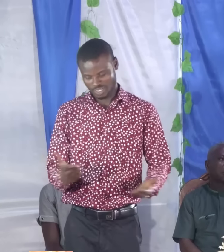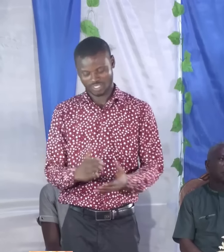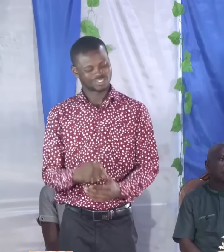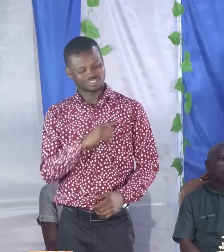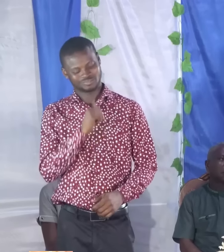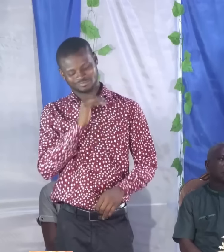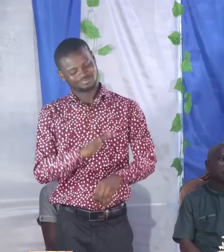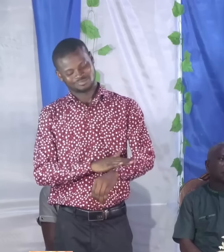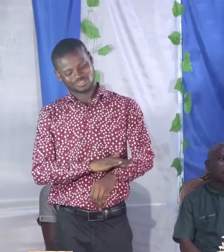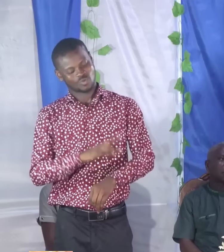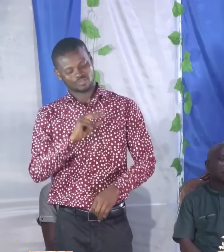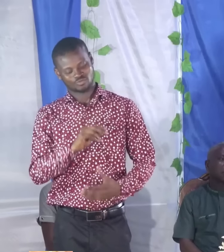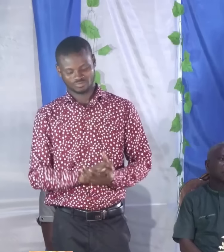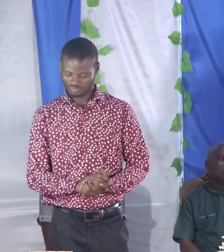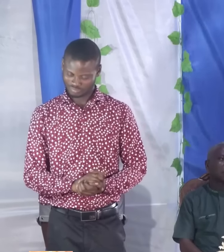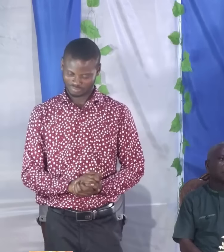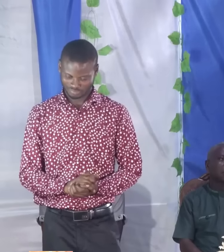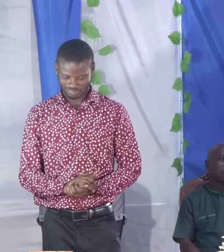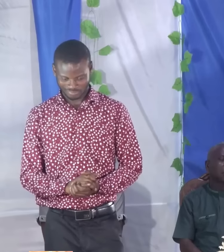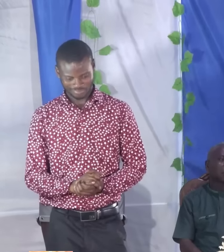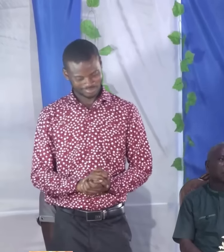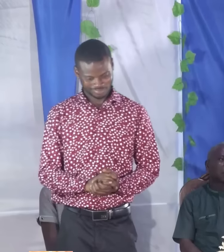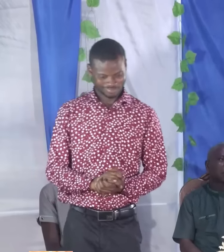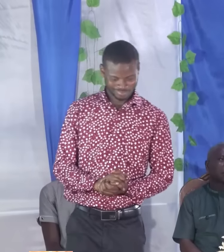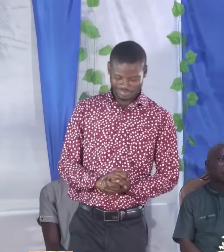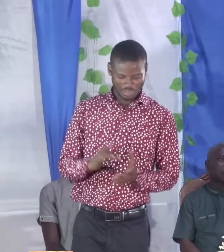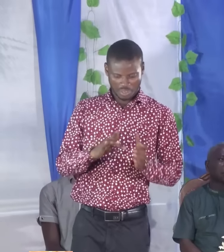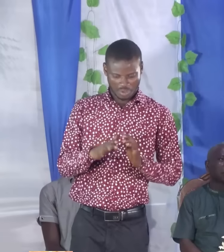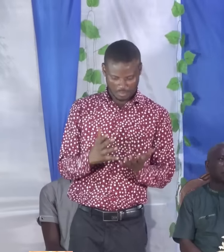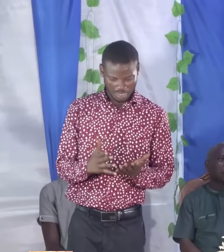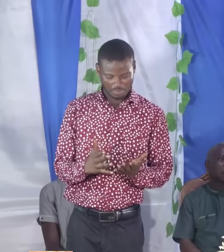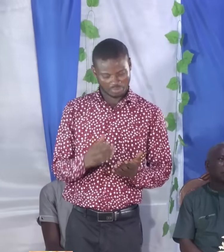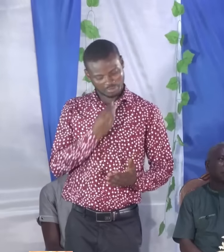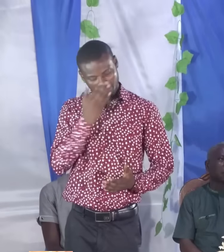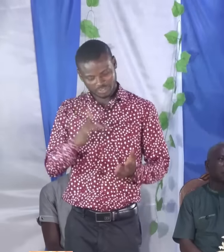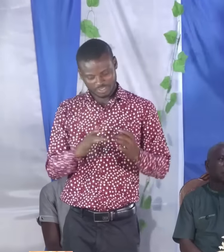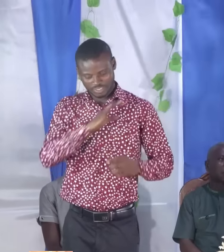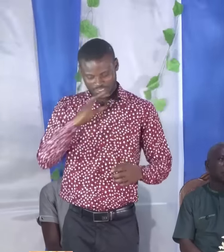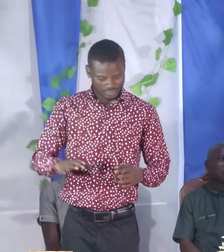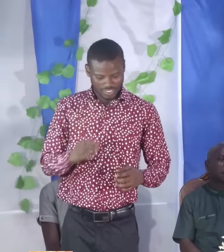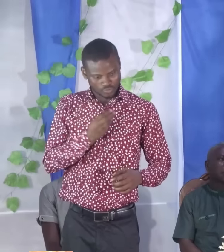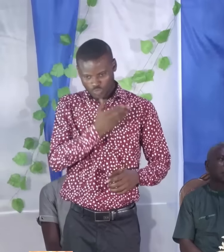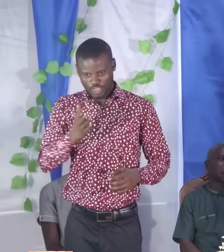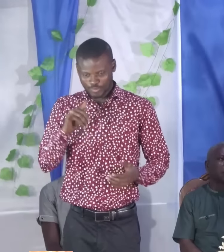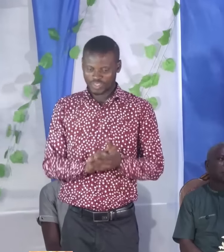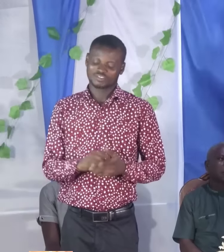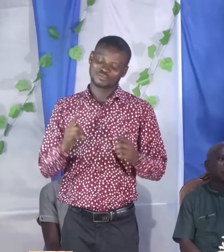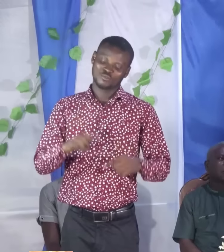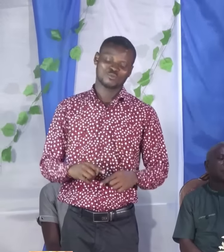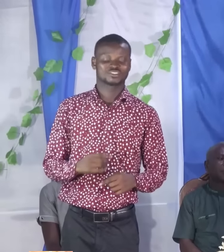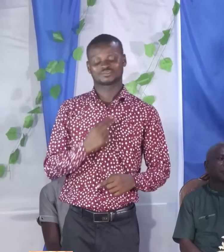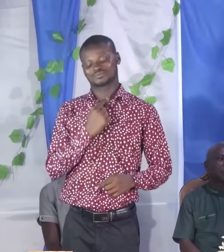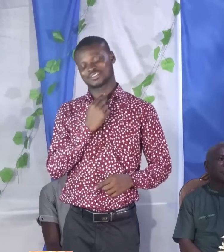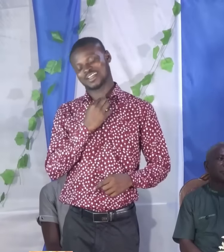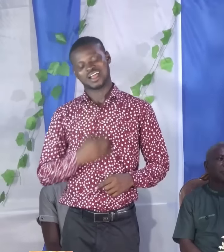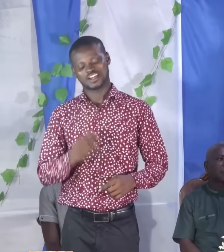ase akwa me de ma bia de ani ma che bia ne sa Ediane Manchester na nyeba ni wa dibia se no